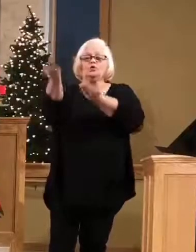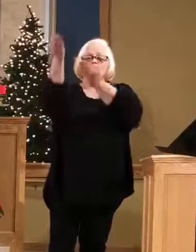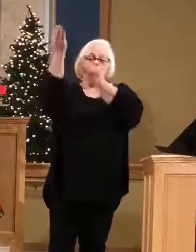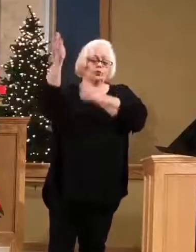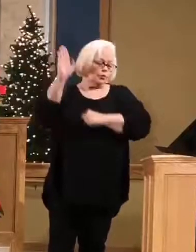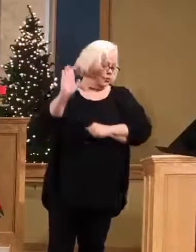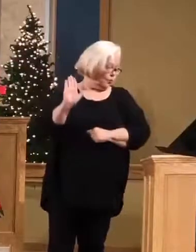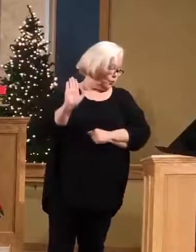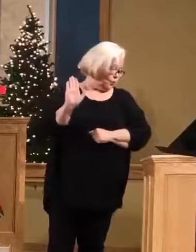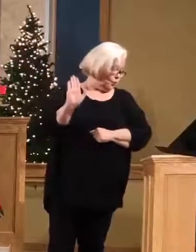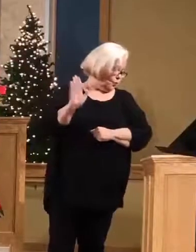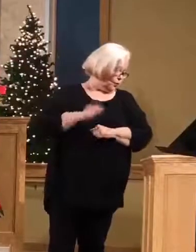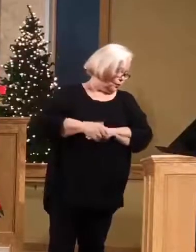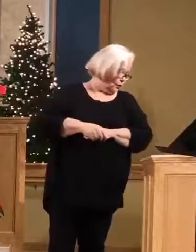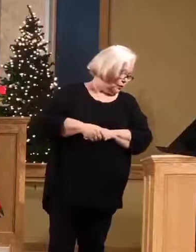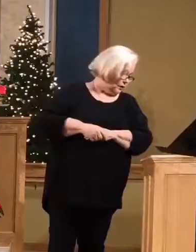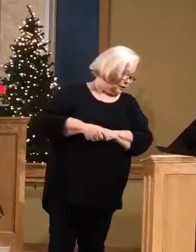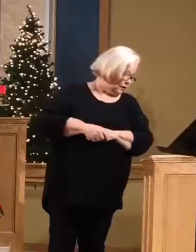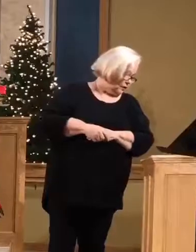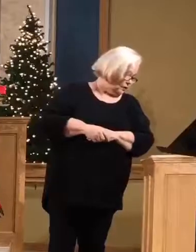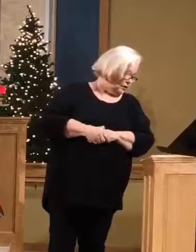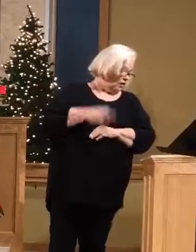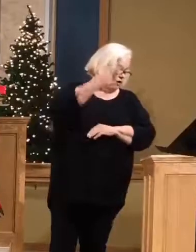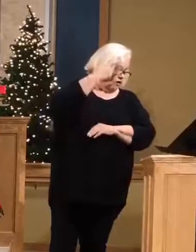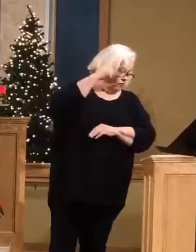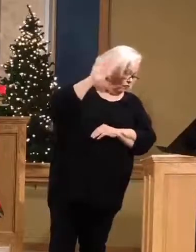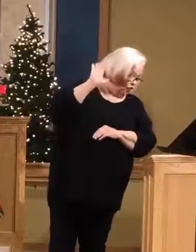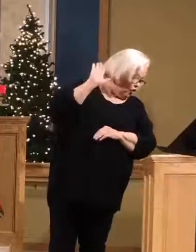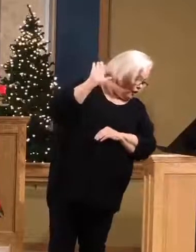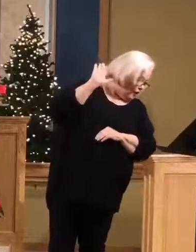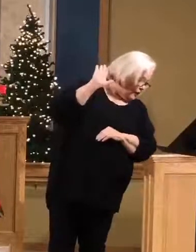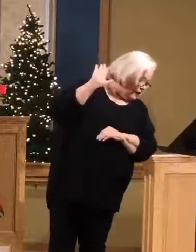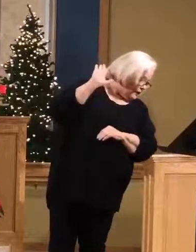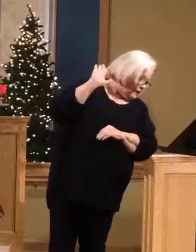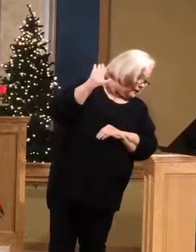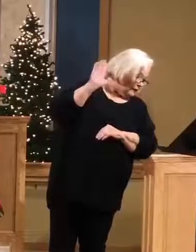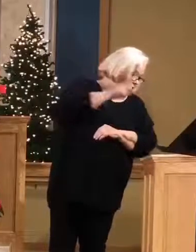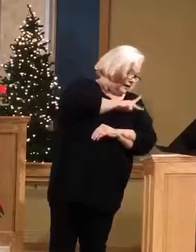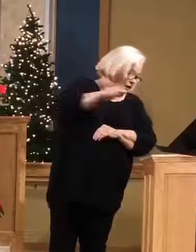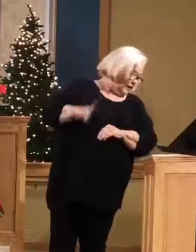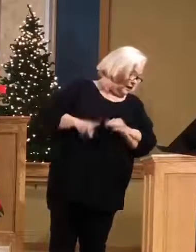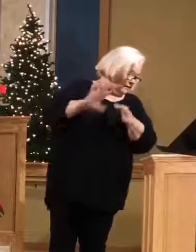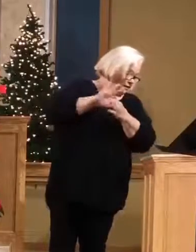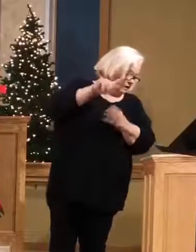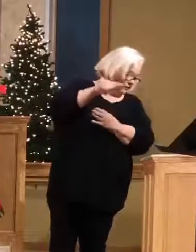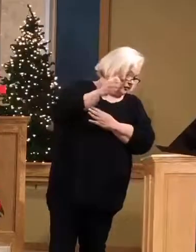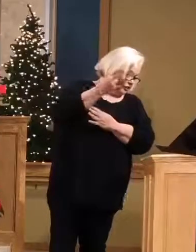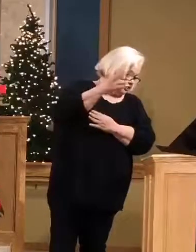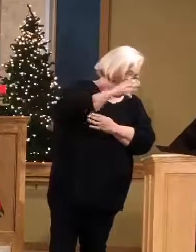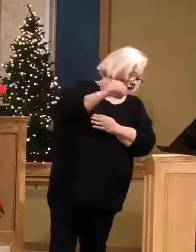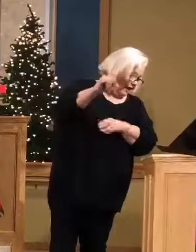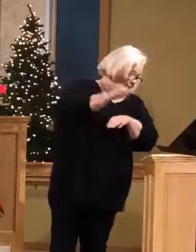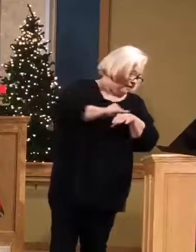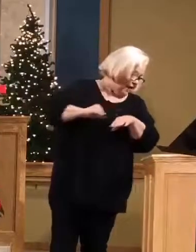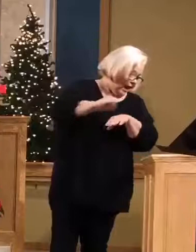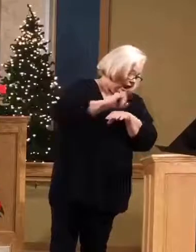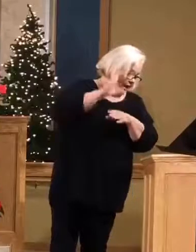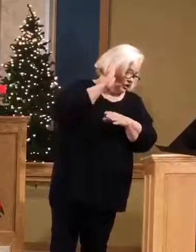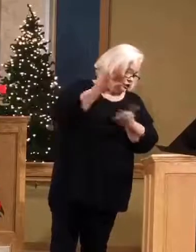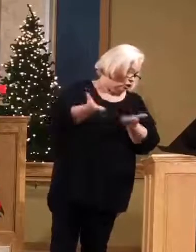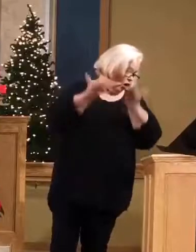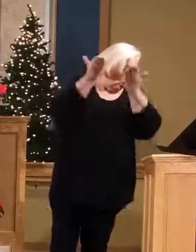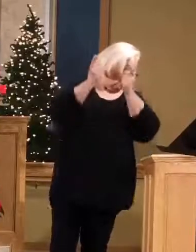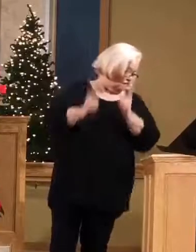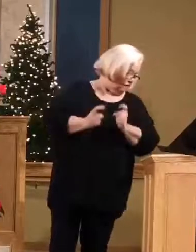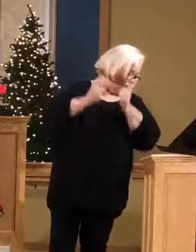you. The kings of Tarshish and the isles shall offer gifts. The